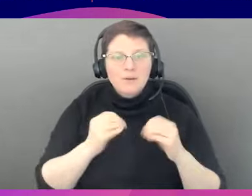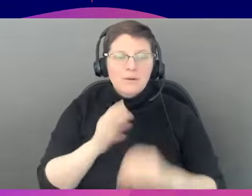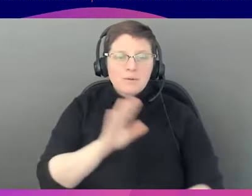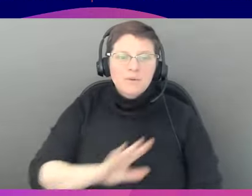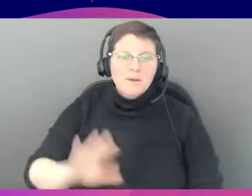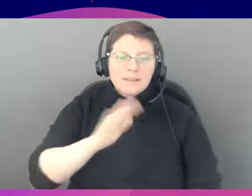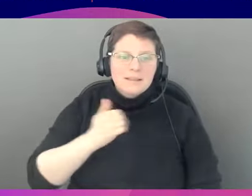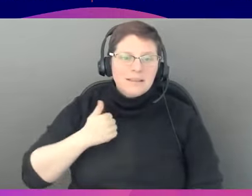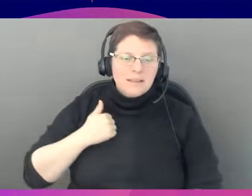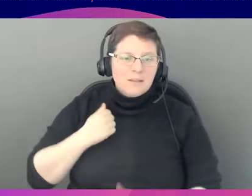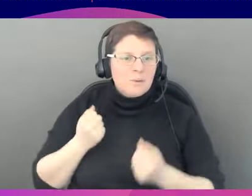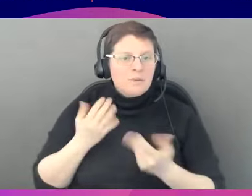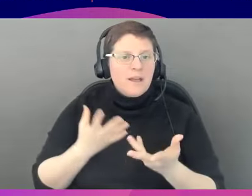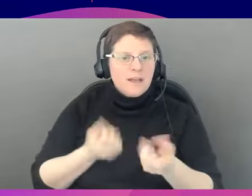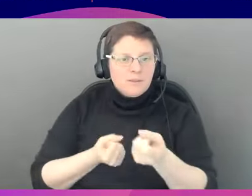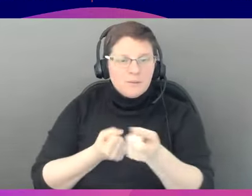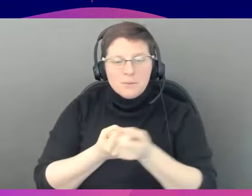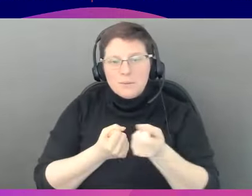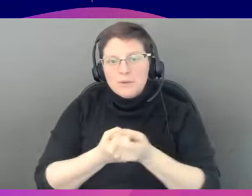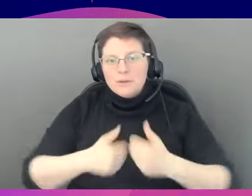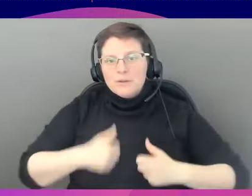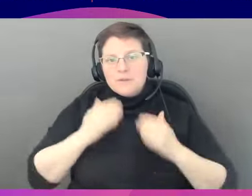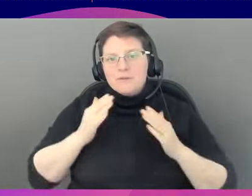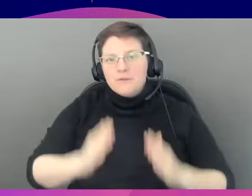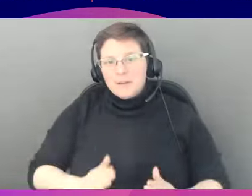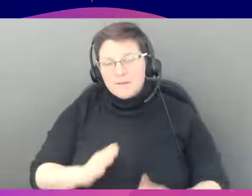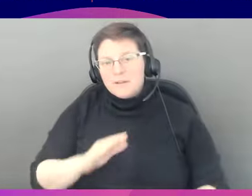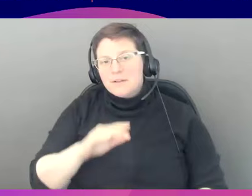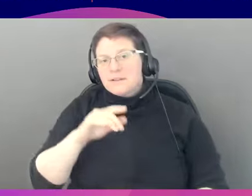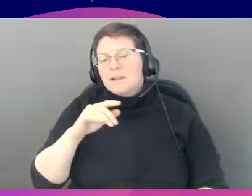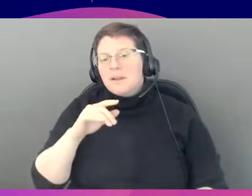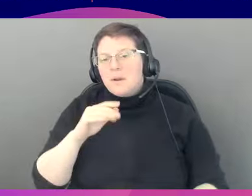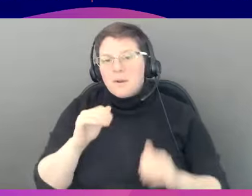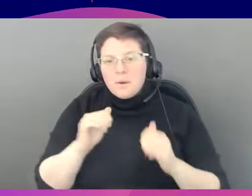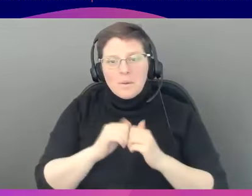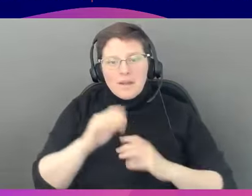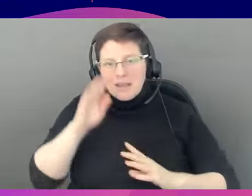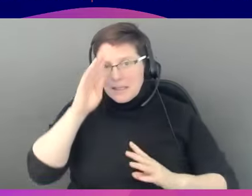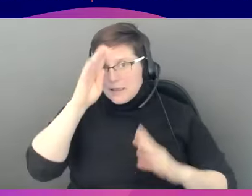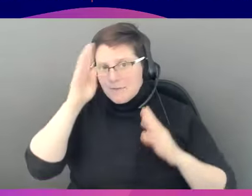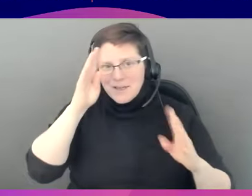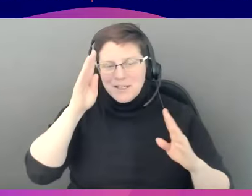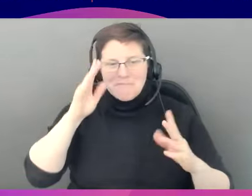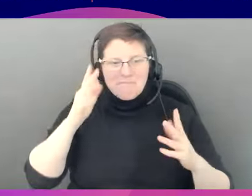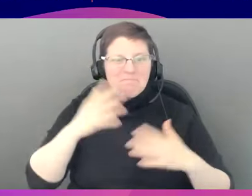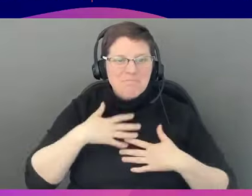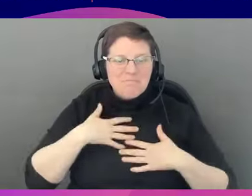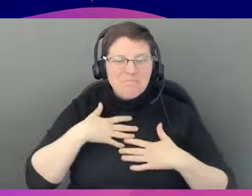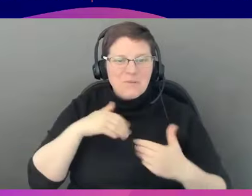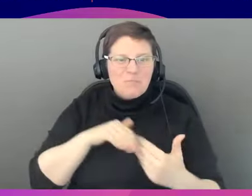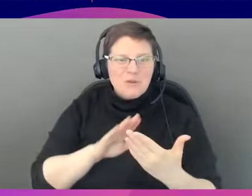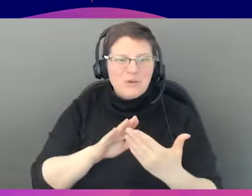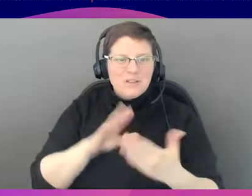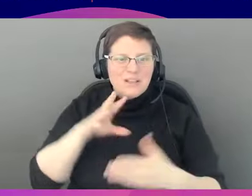that were supporting survivors of gender-based violence with animals in innovative and creative ways. This